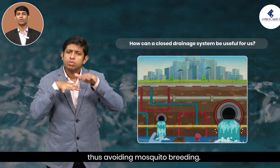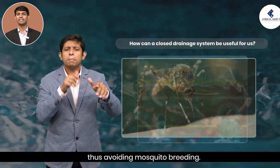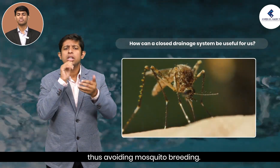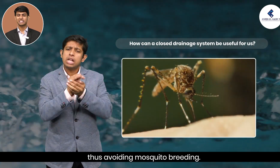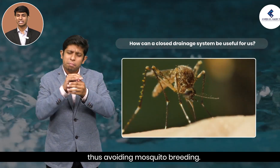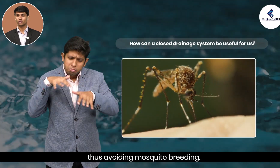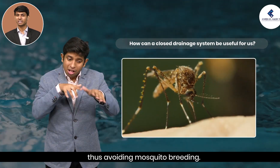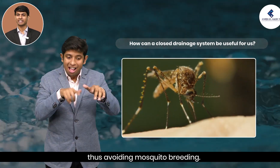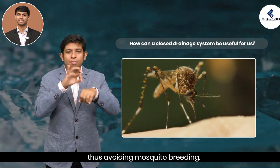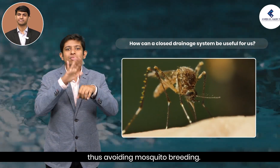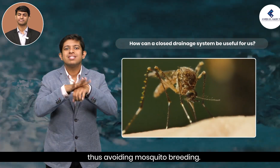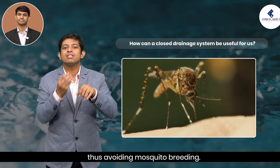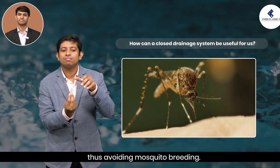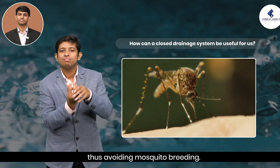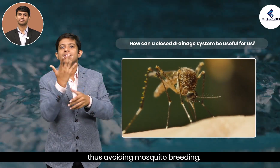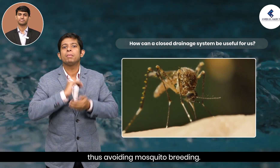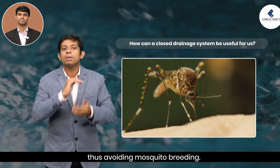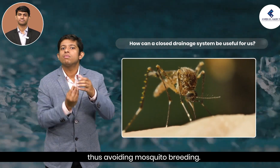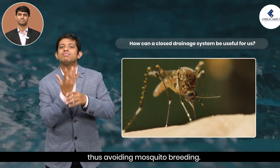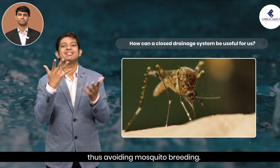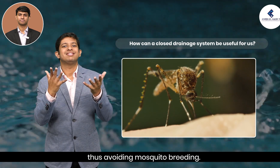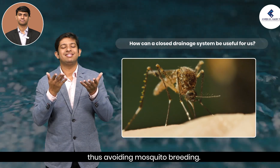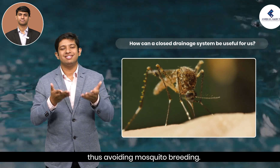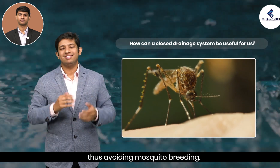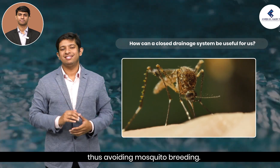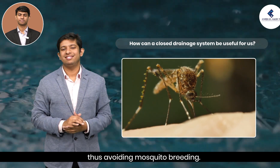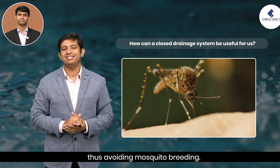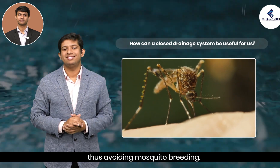thus avoiding mosquito breeding.